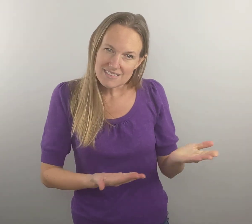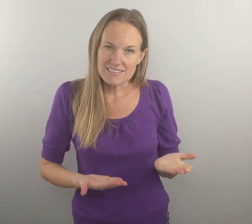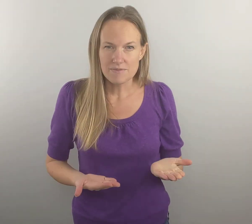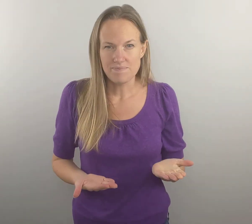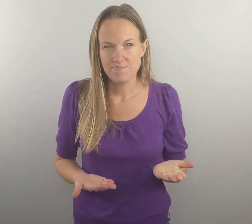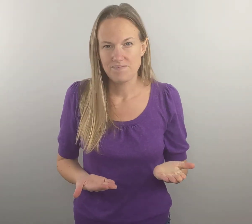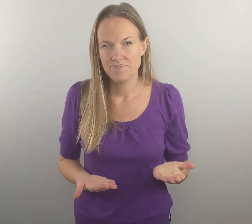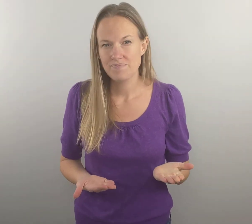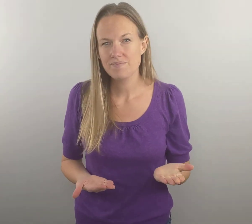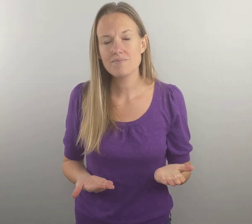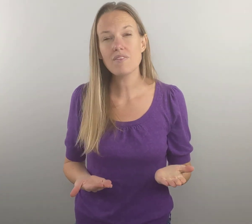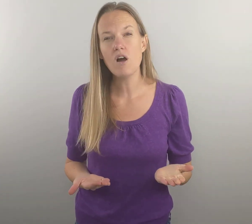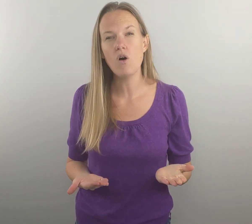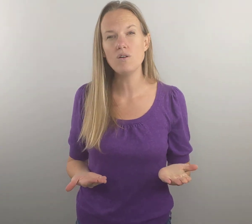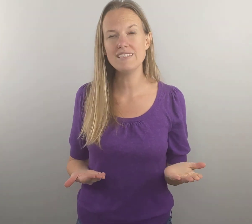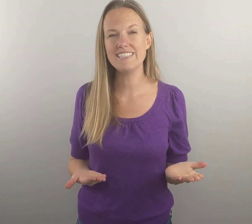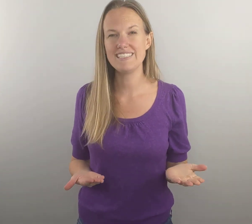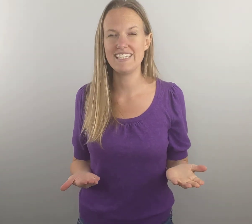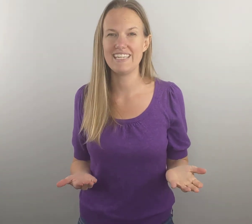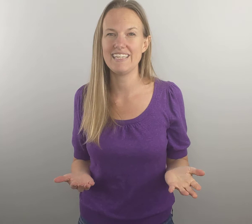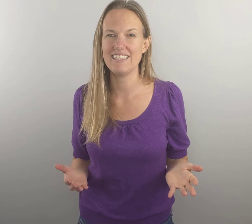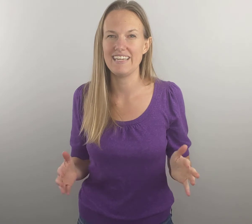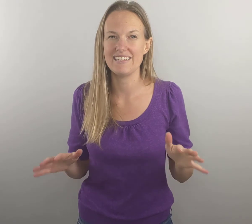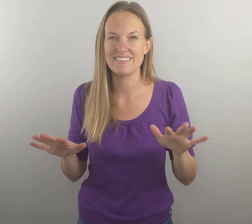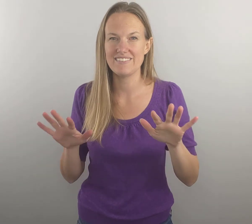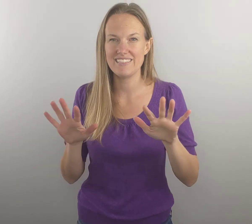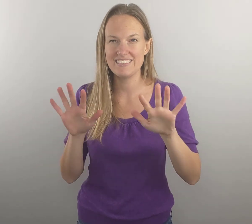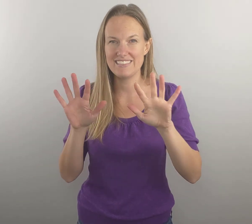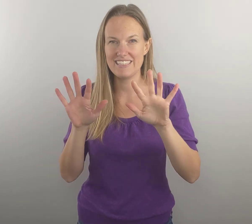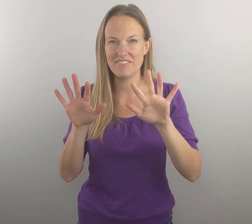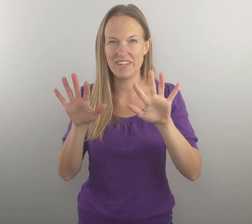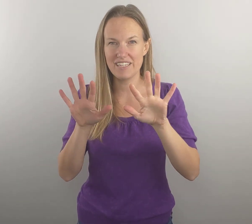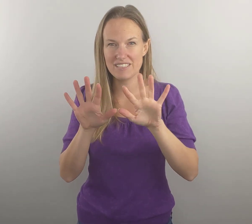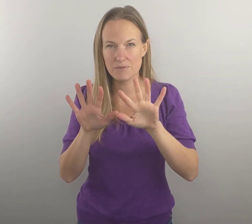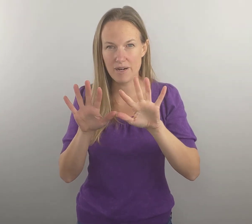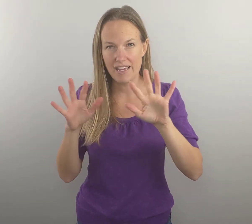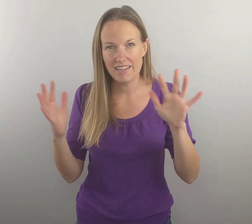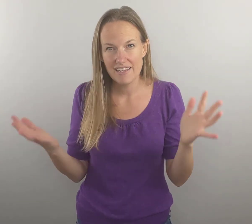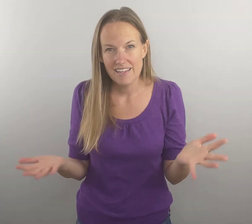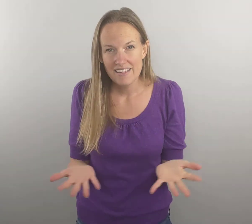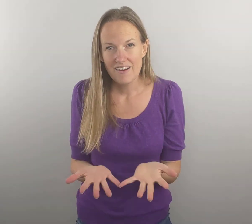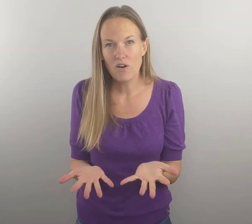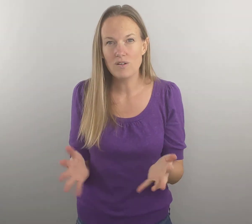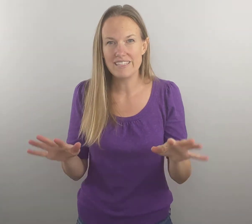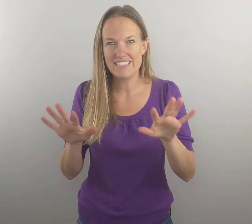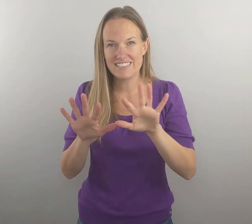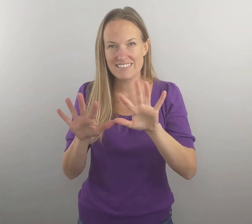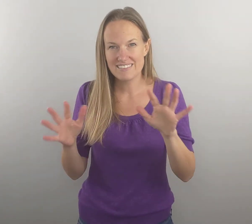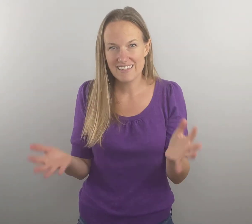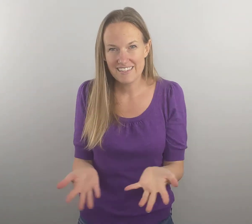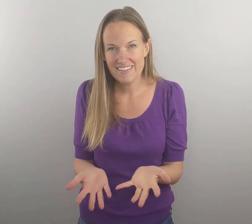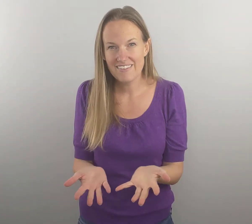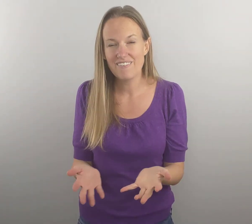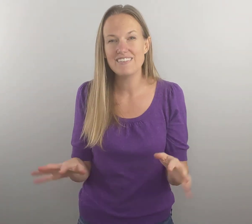brings wholeness and healing. So for this, you take your fingers, spread, wholeness. Okay,